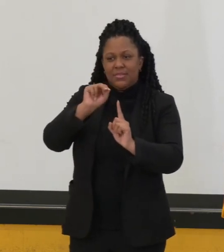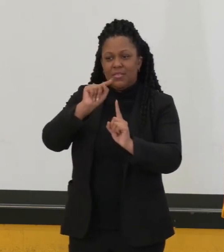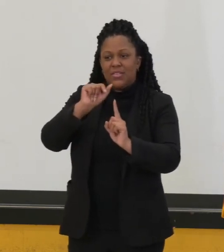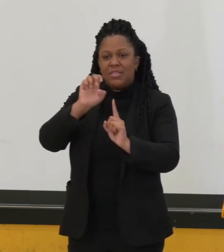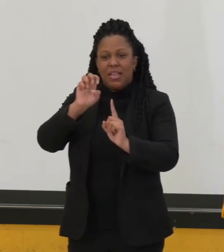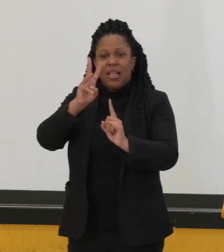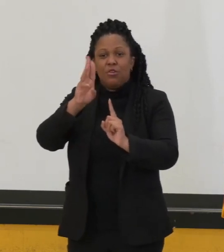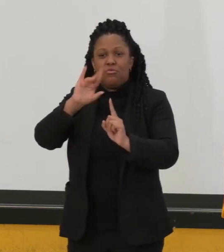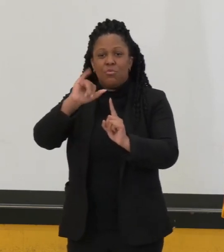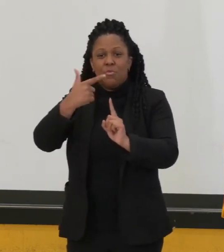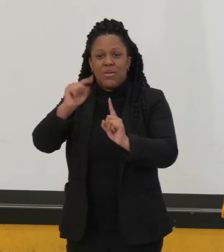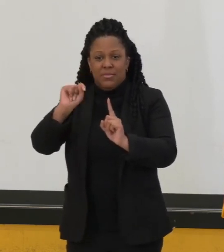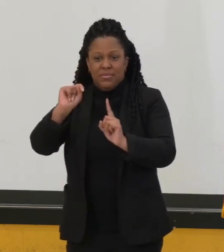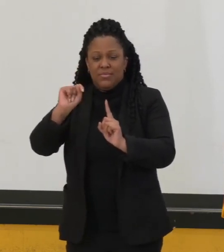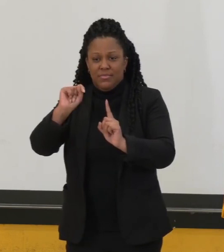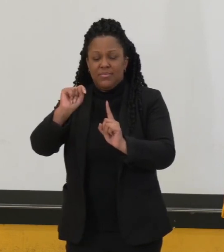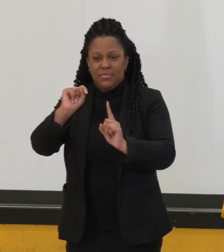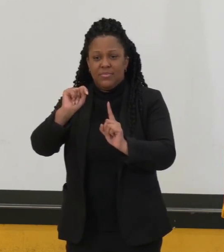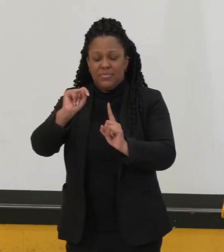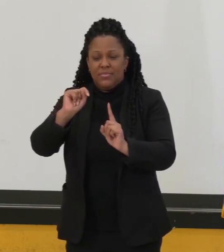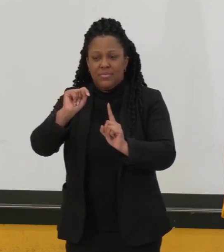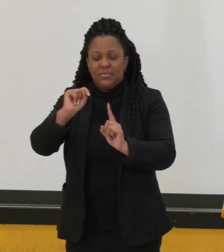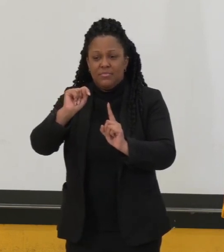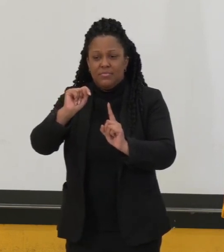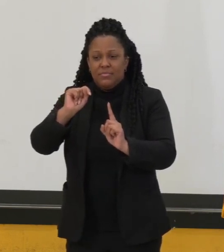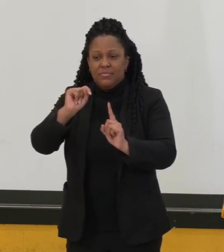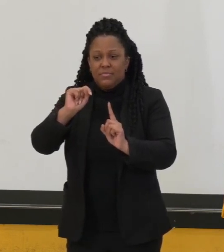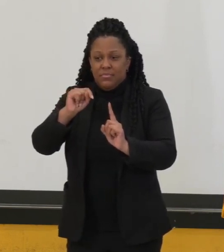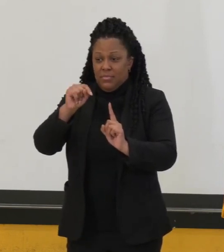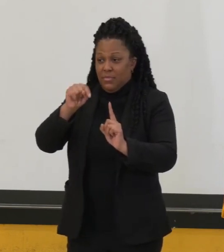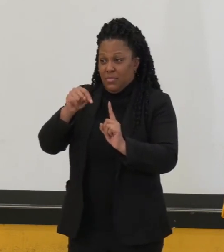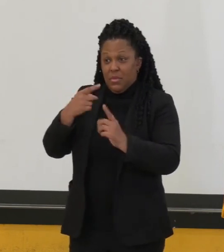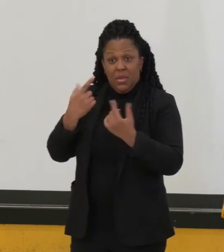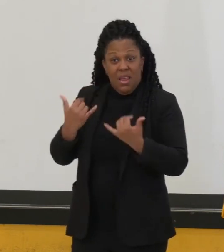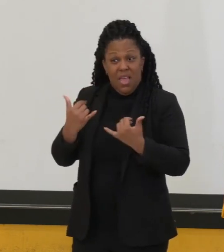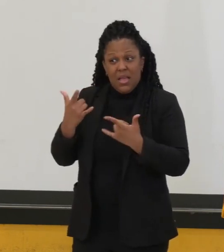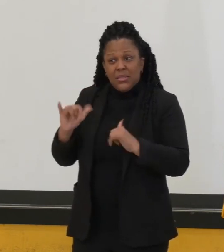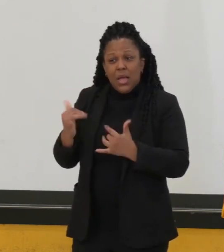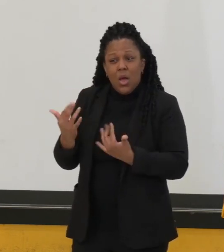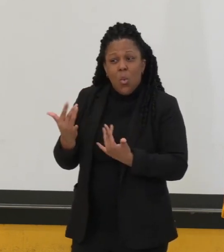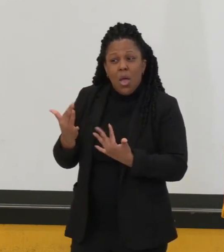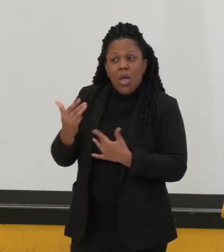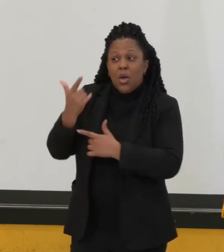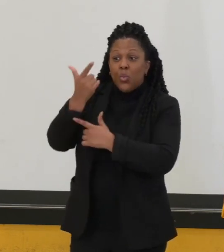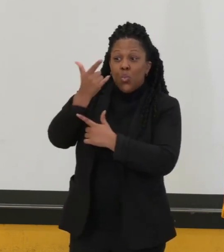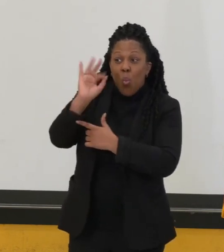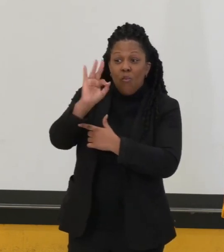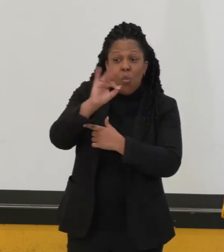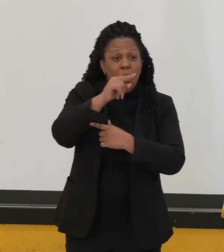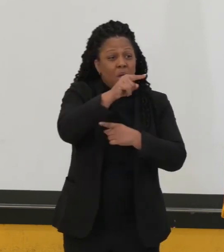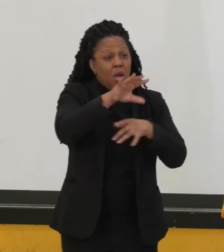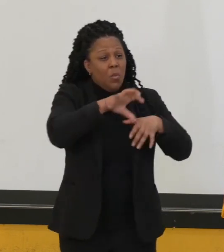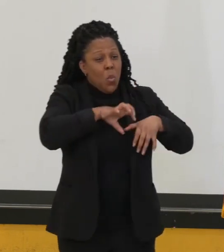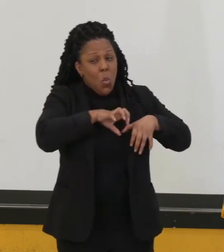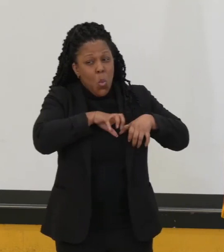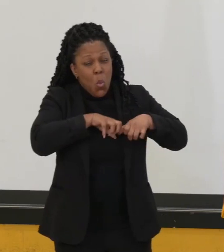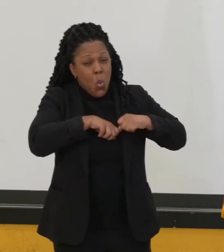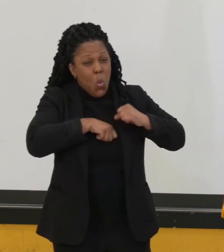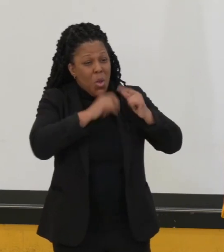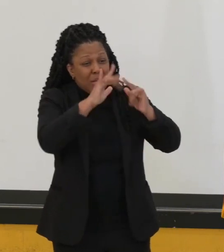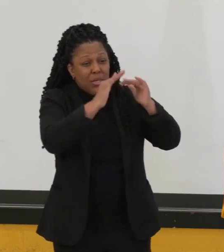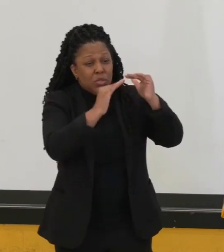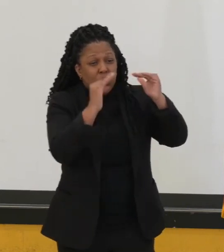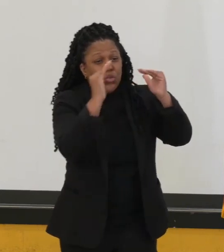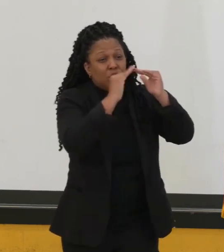still waiting for justice for George Floyd. We're still mourning Philando Castile. We're still